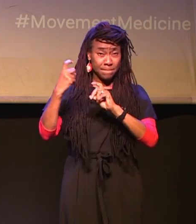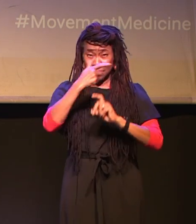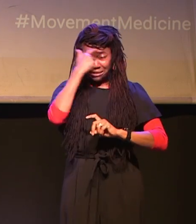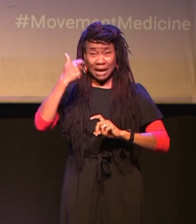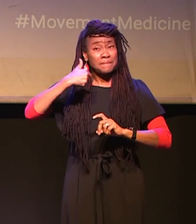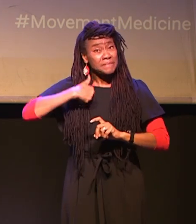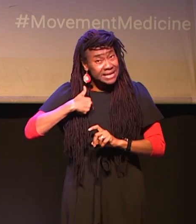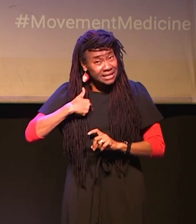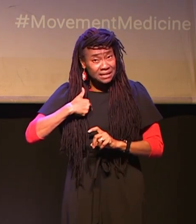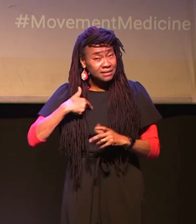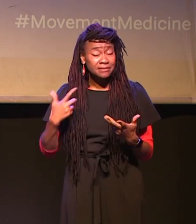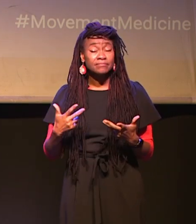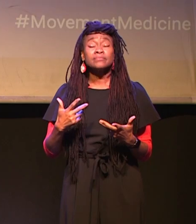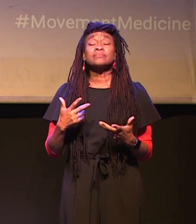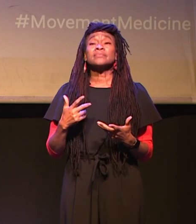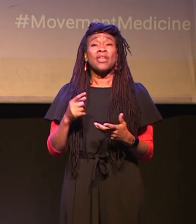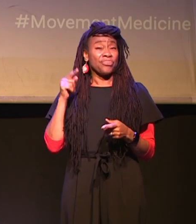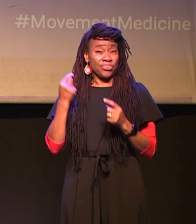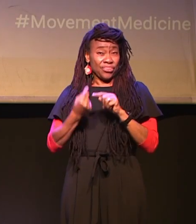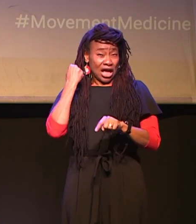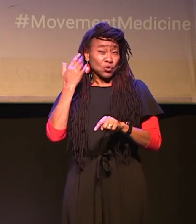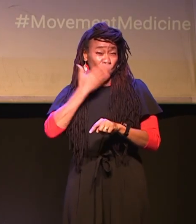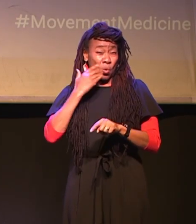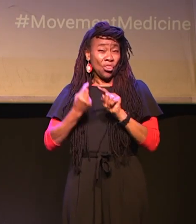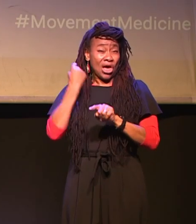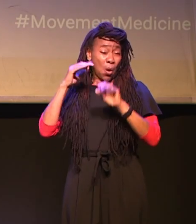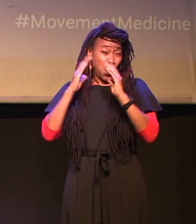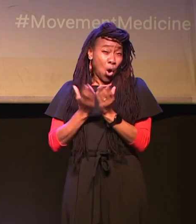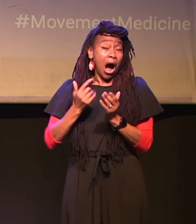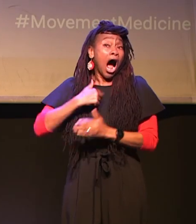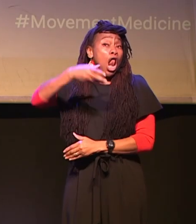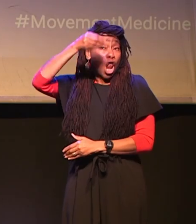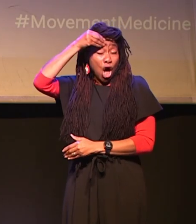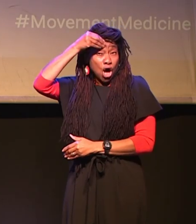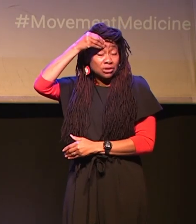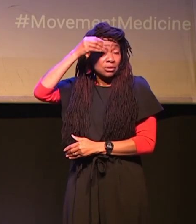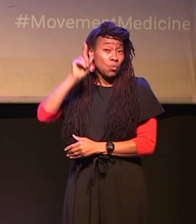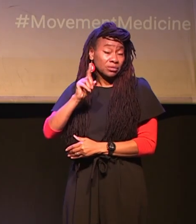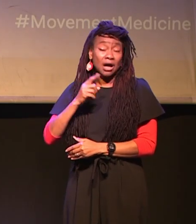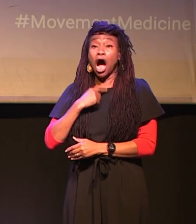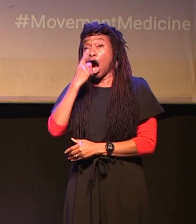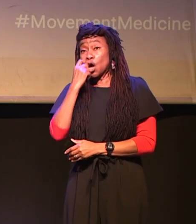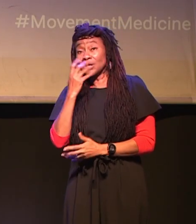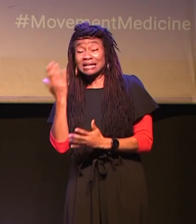I learned in that world that I could either